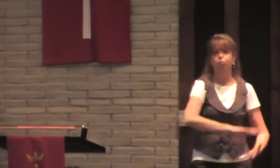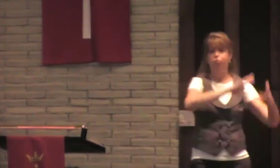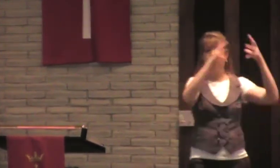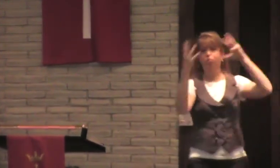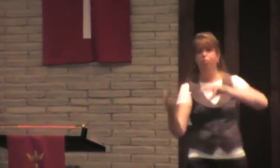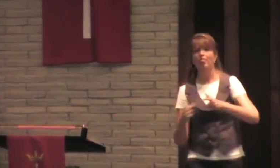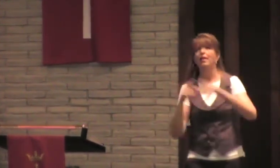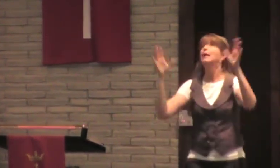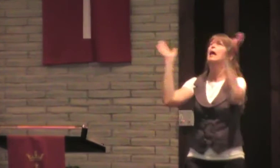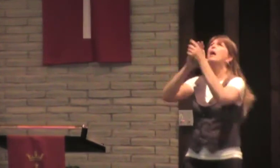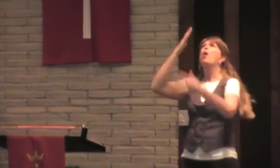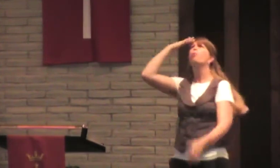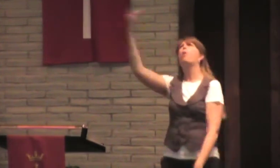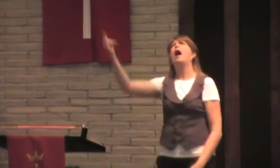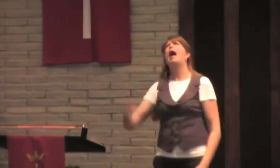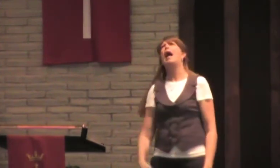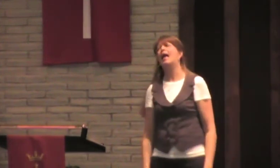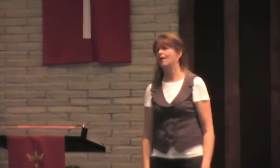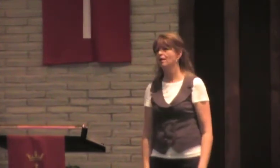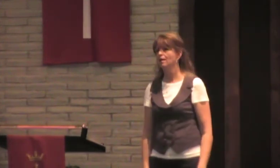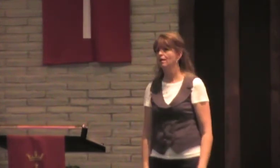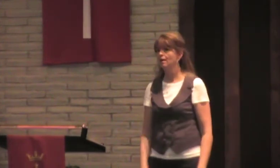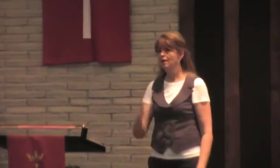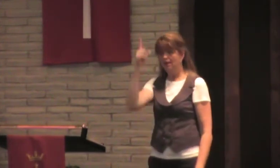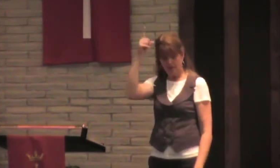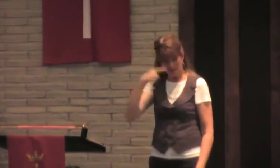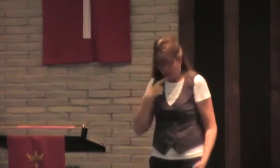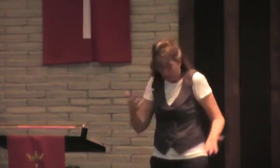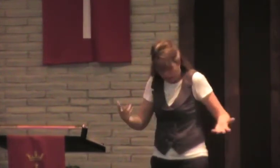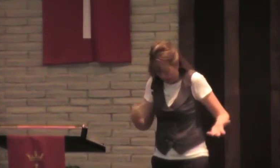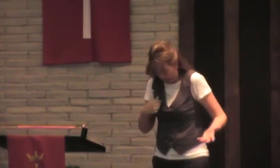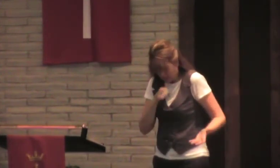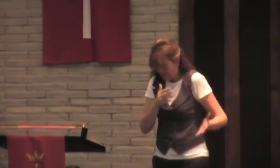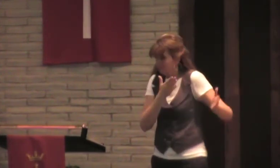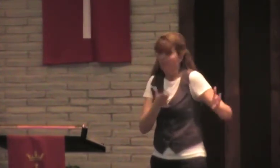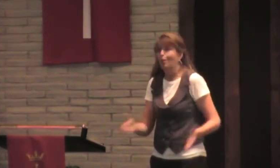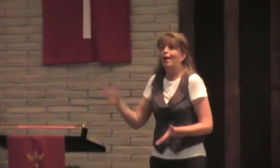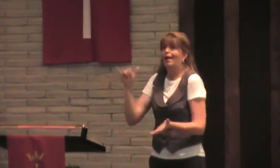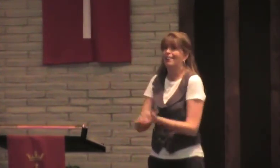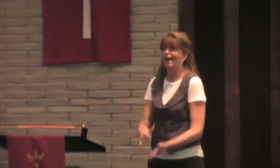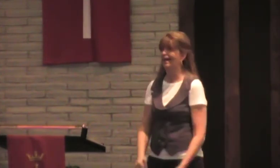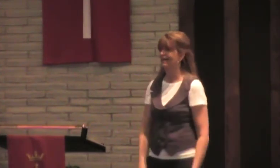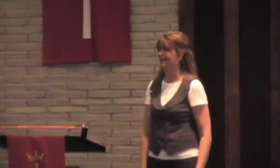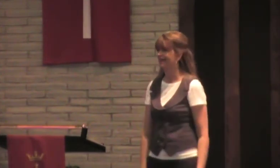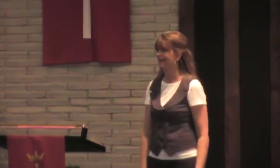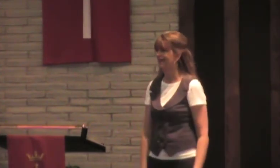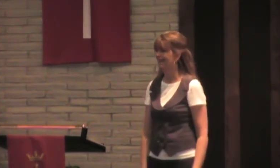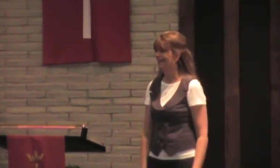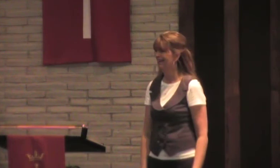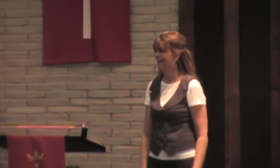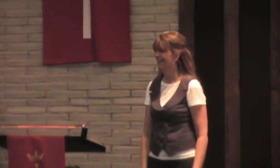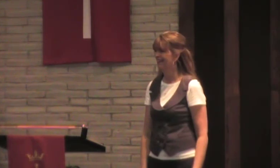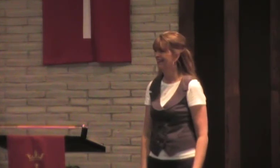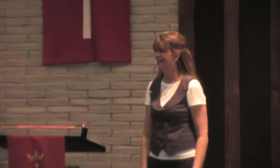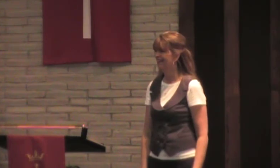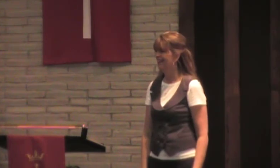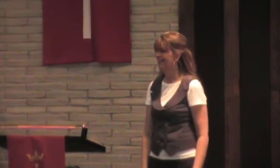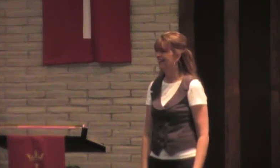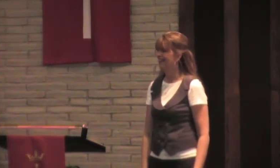When we say, oh, I don't need you right now, we go on about our life, so it's a mess, and then we say, why? So why didn't plan for that to